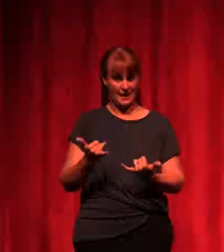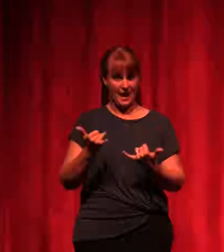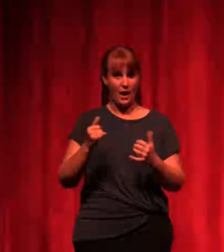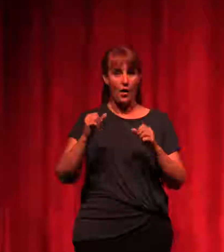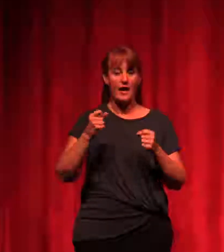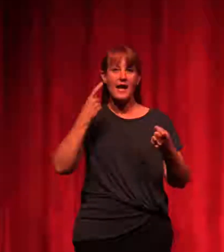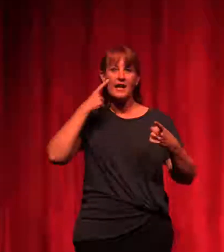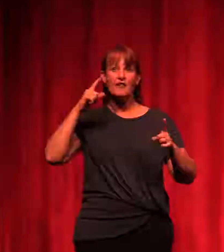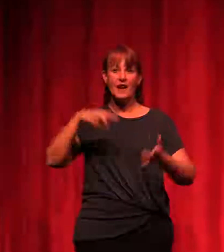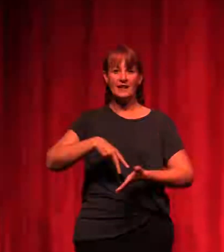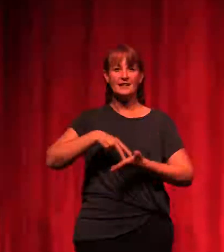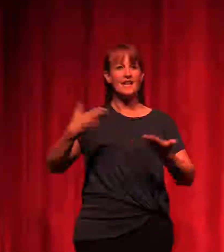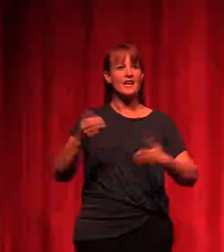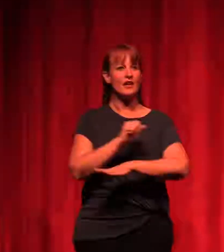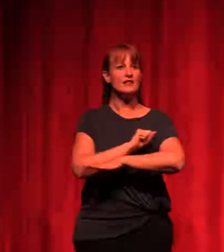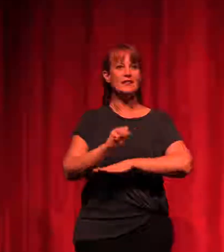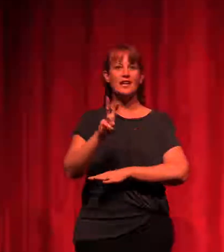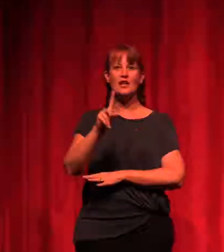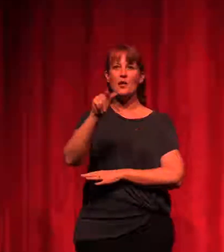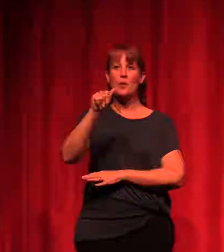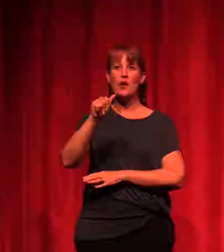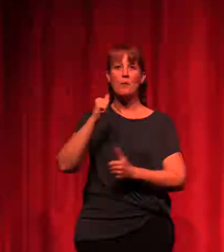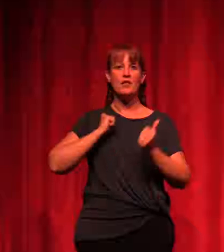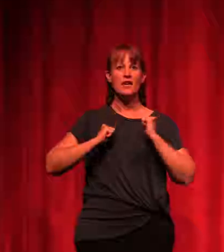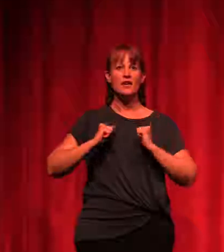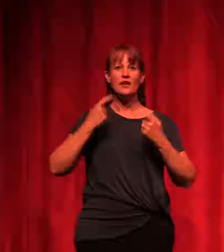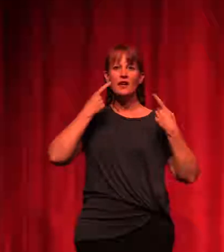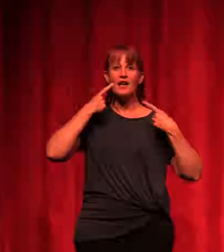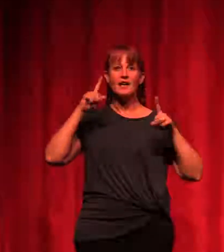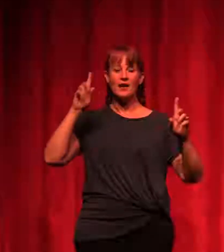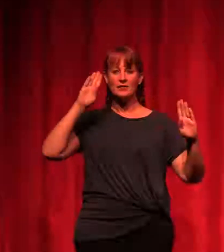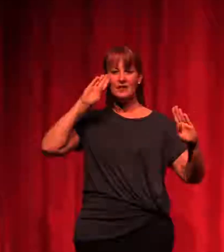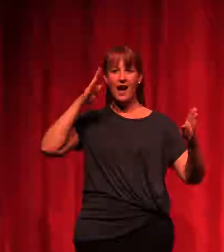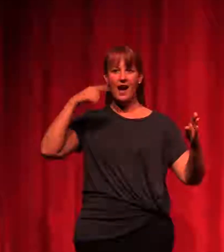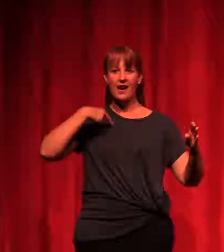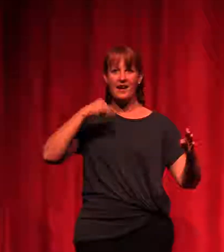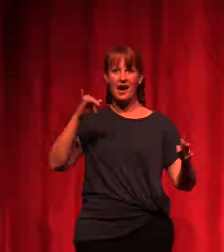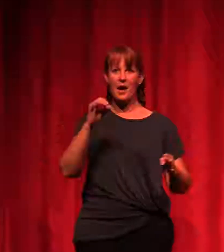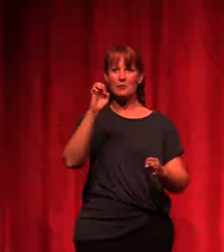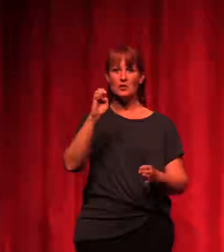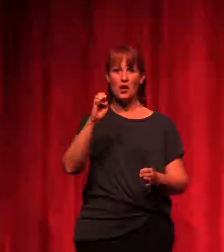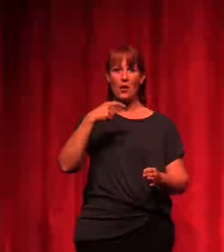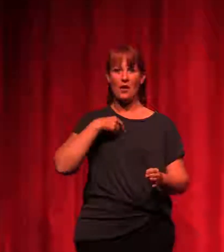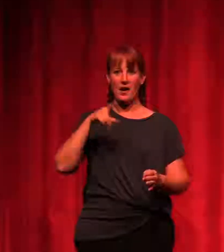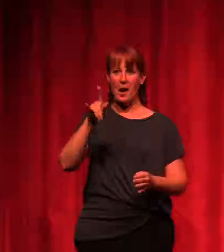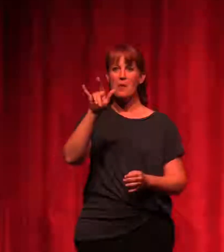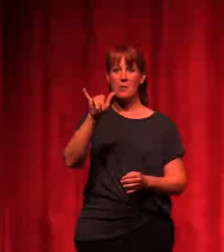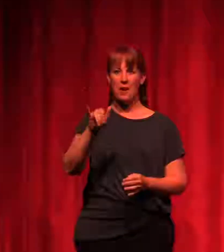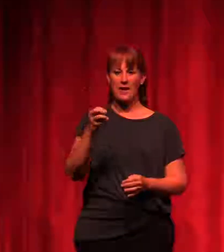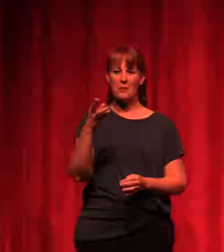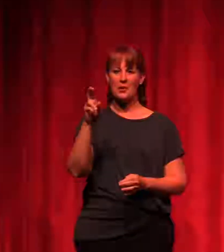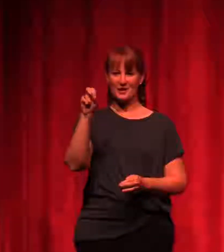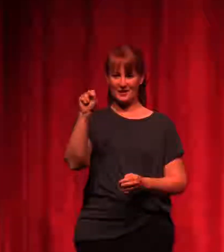I can finally stand up here on the stage of the Wilma Theater and say, hi, I'm Joe, and I'm